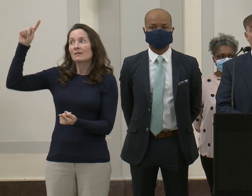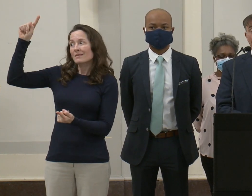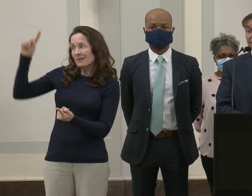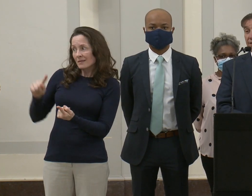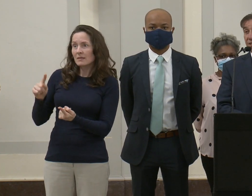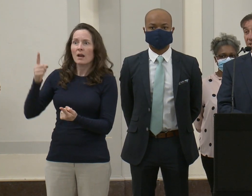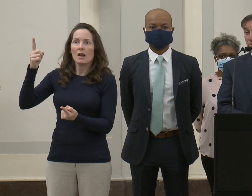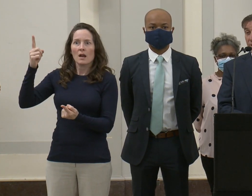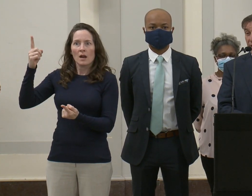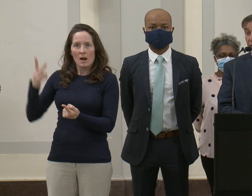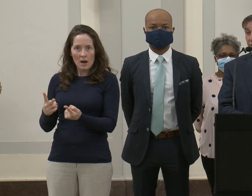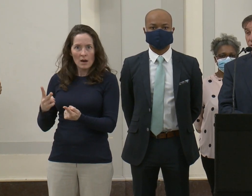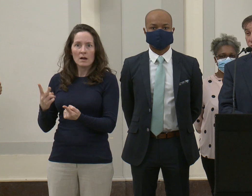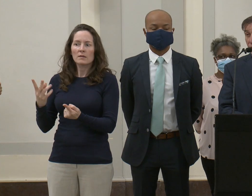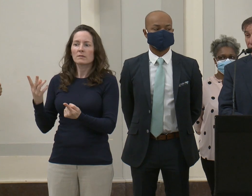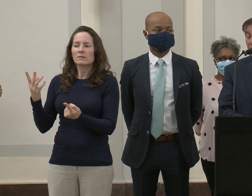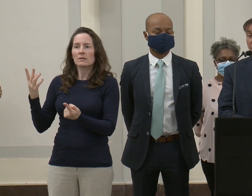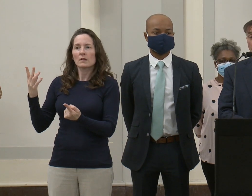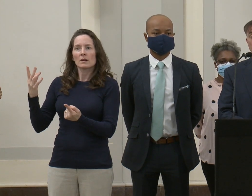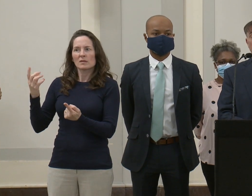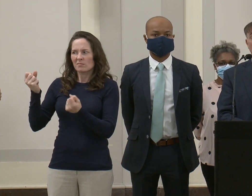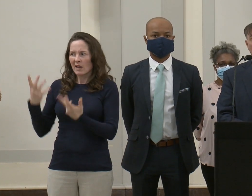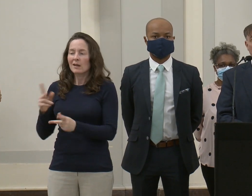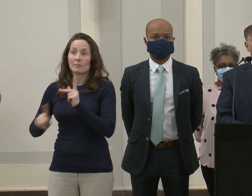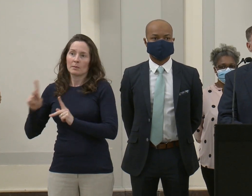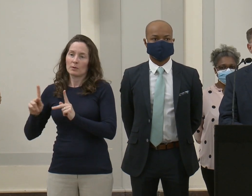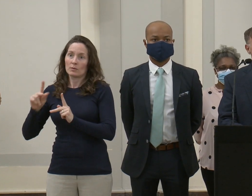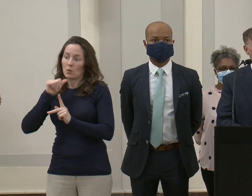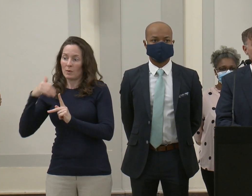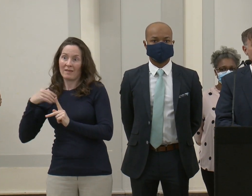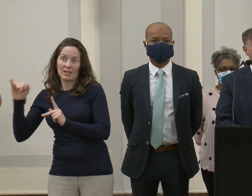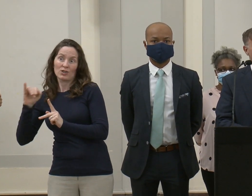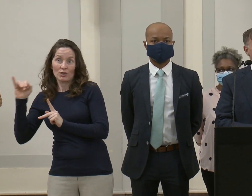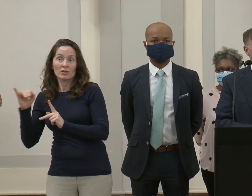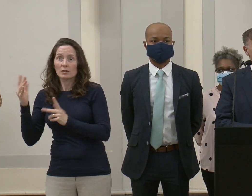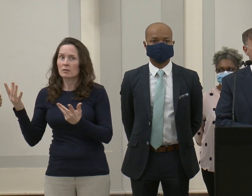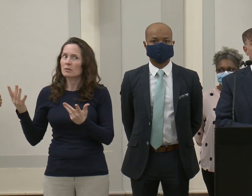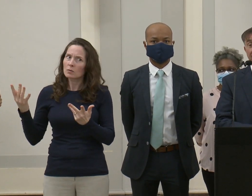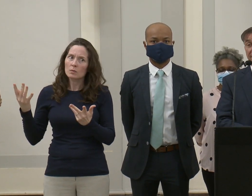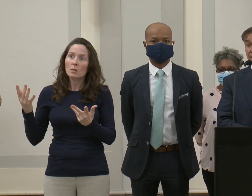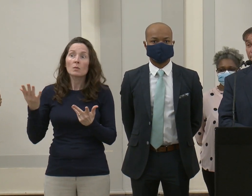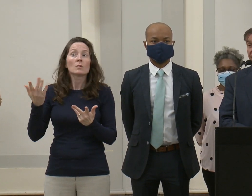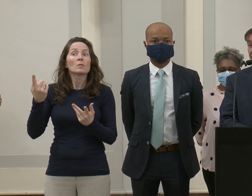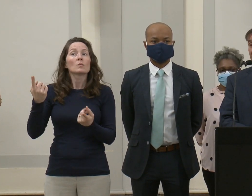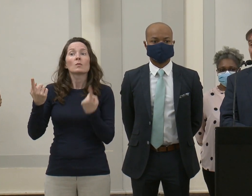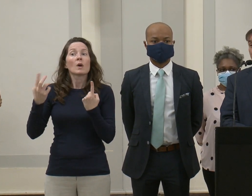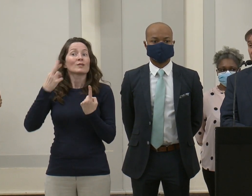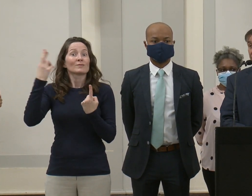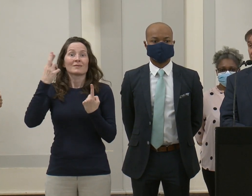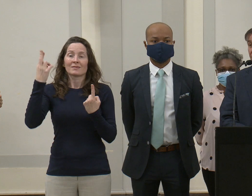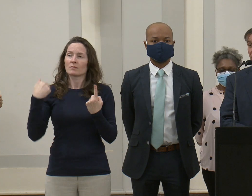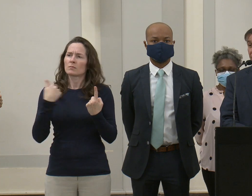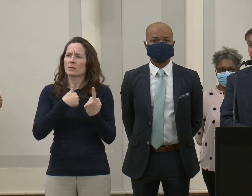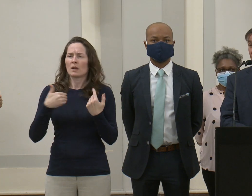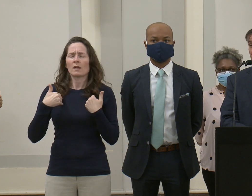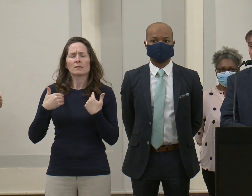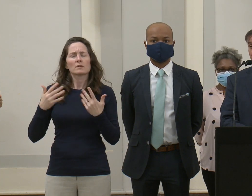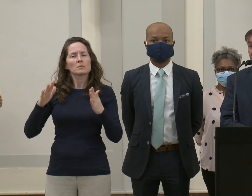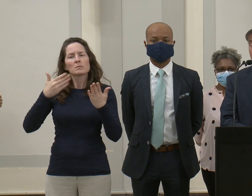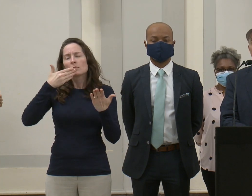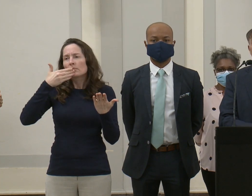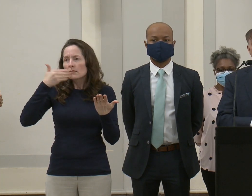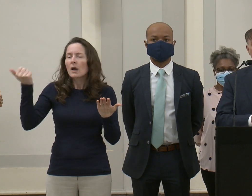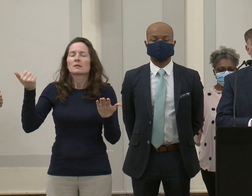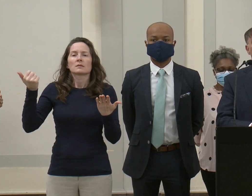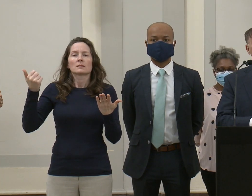state. We have less than 6% uninsured, which is great. And one of the reasons is we have one of the best, if not the best, health benefit exchange in the